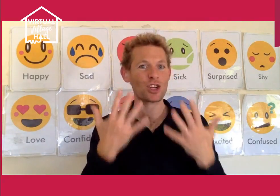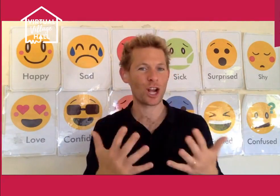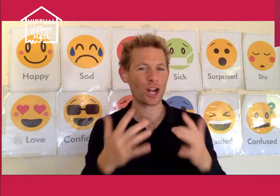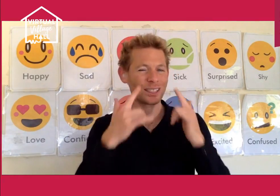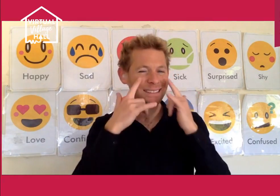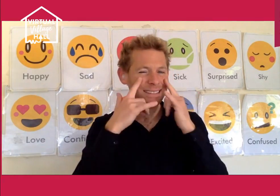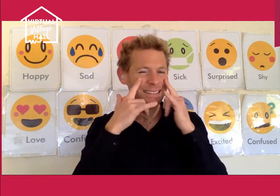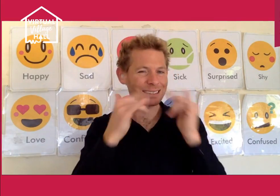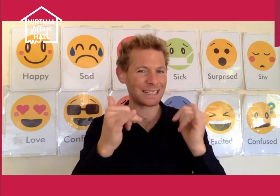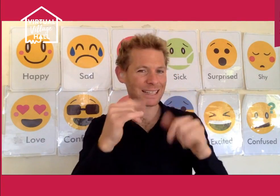practice.